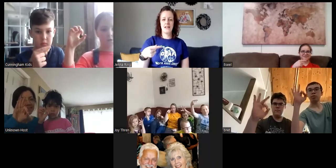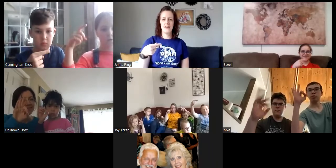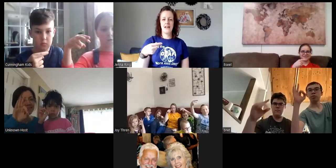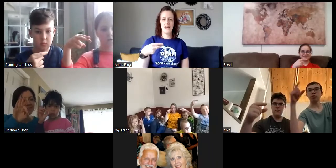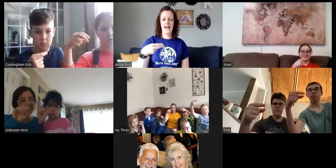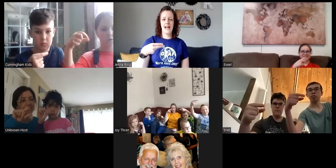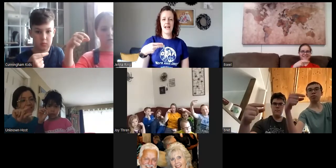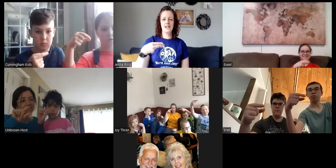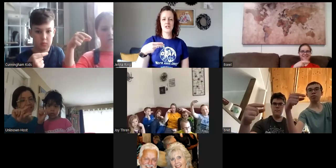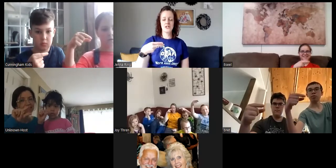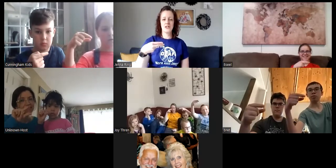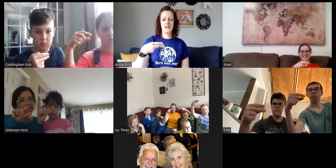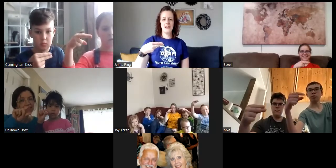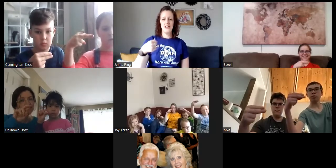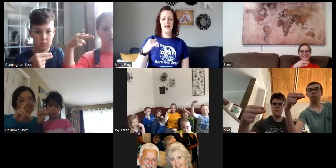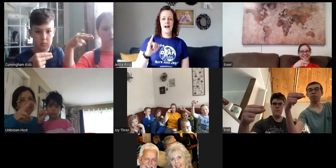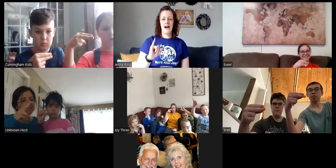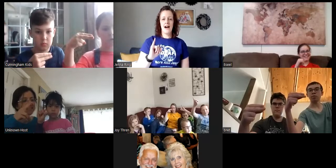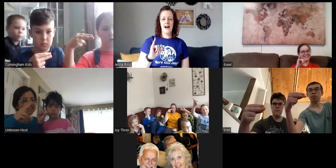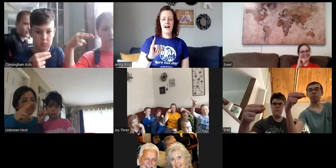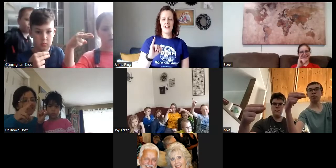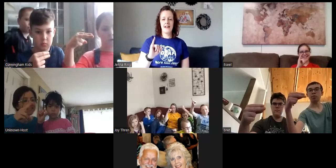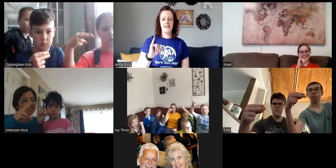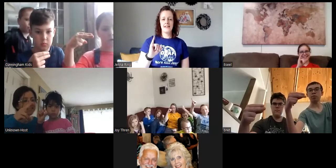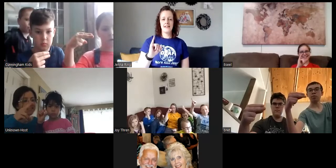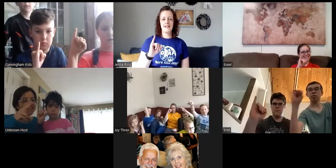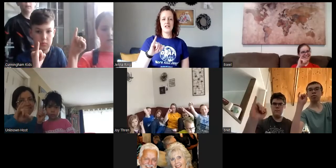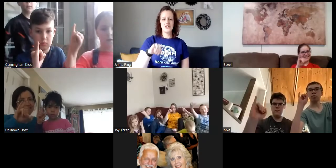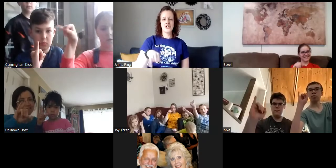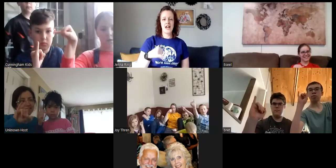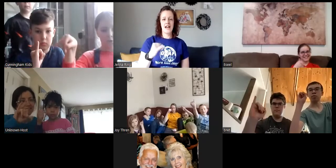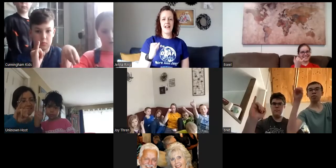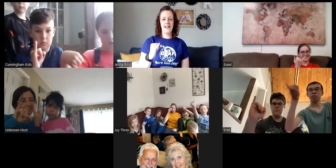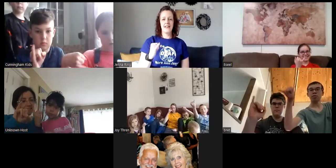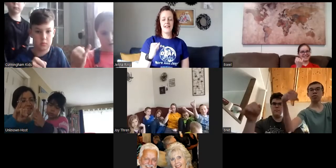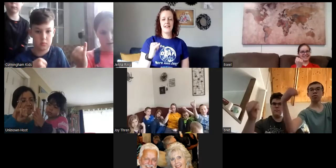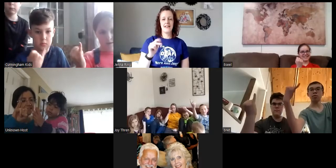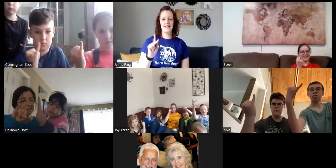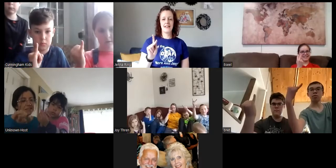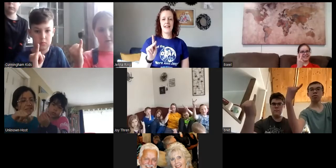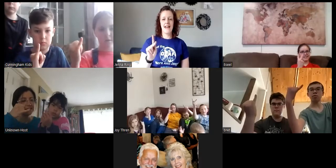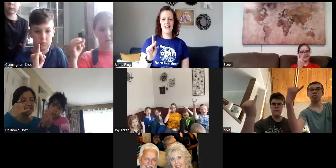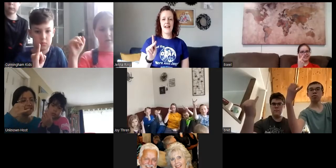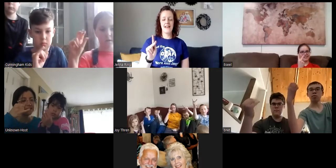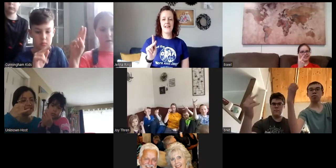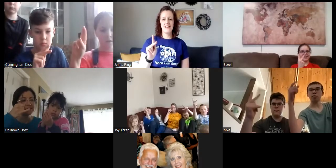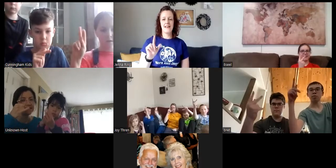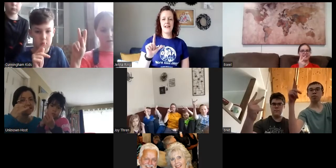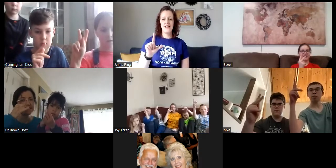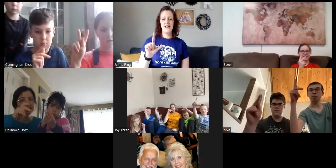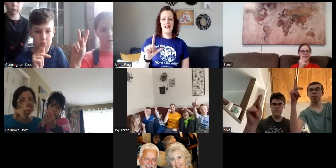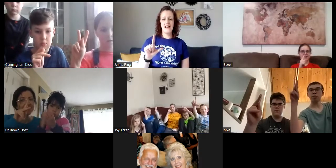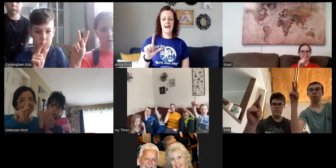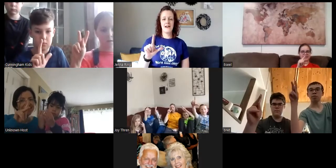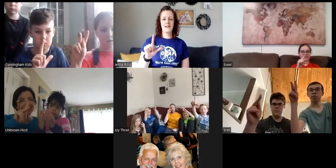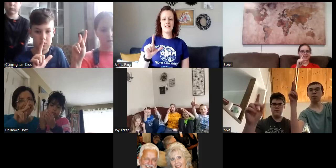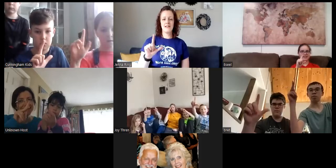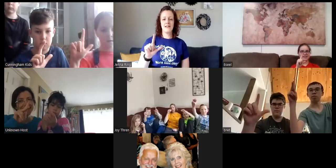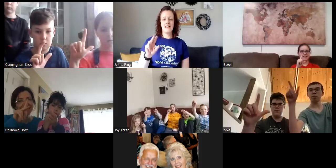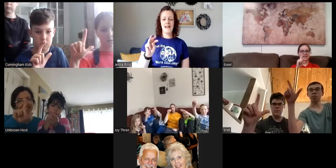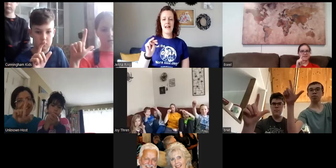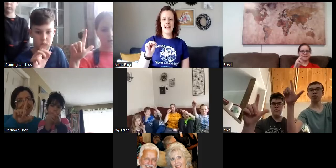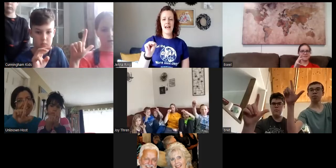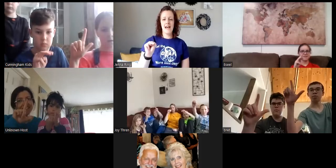G, H, I, J, K,